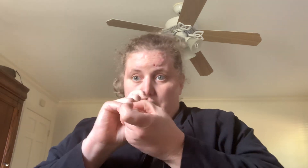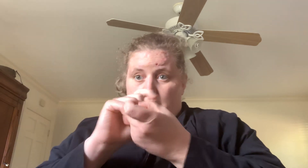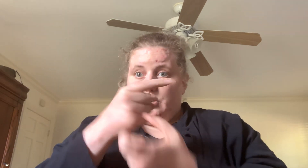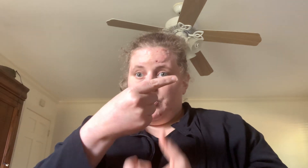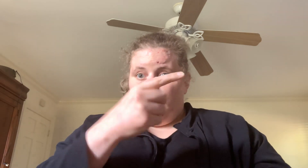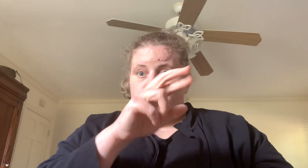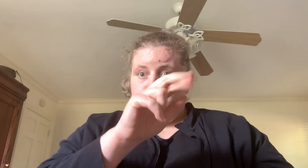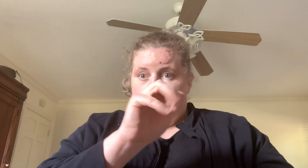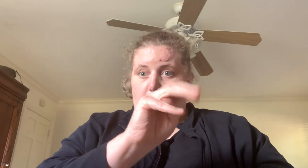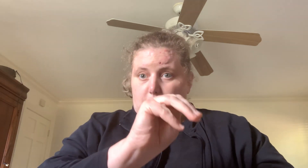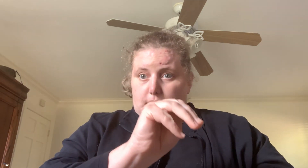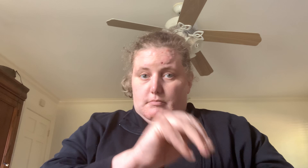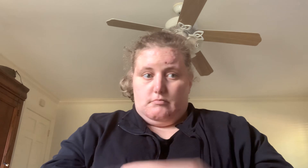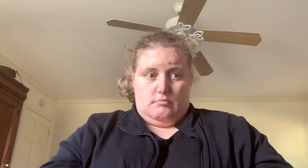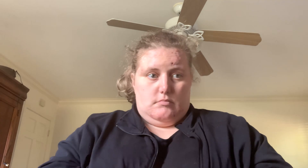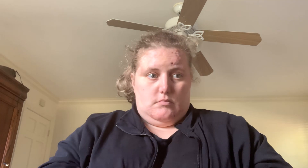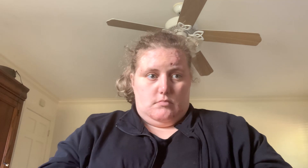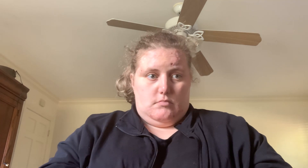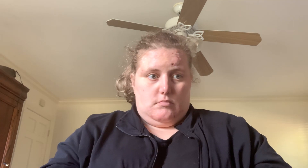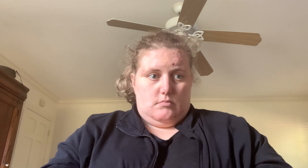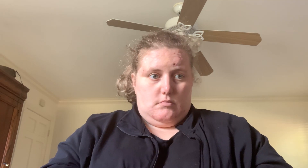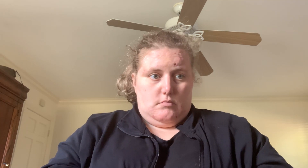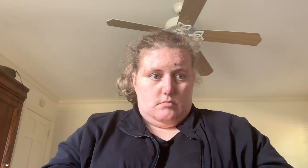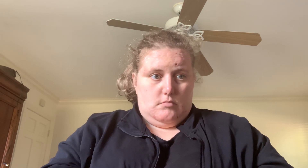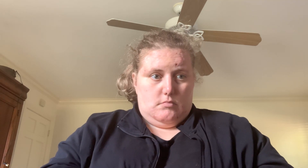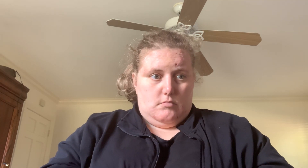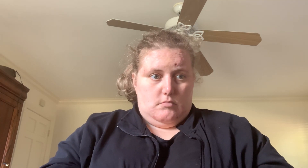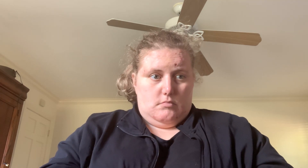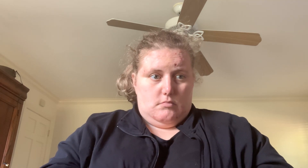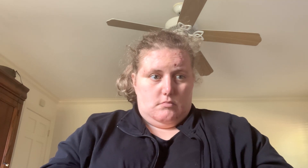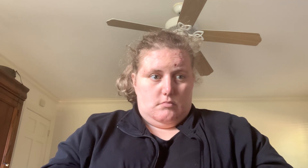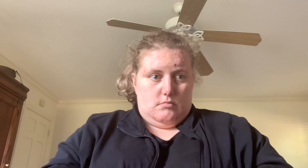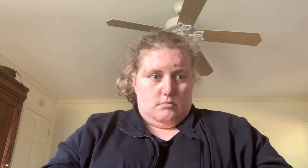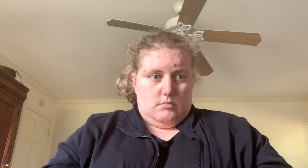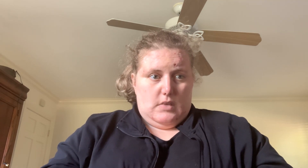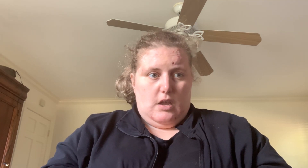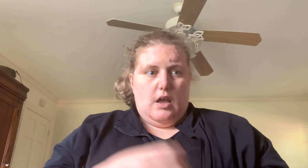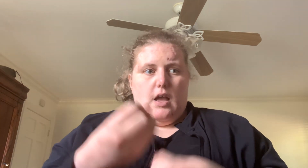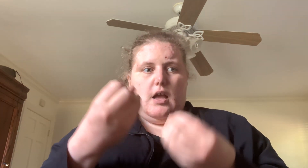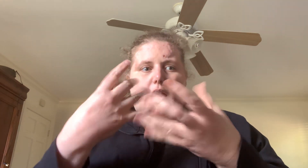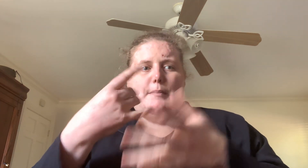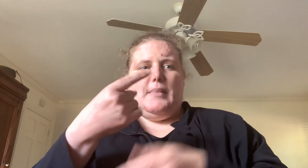you eyeball it. We're going to eyeball it in this case. So we want to know how many grams of carbon